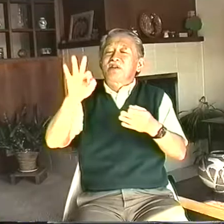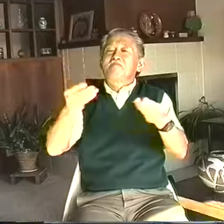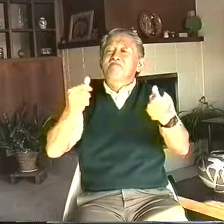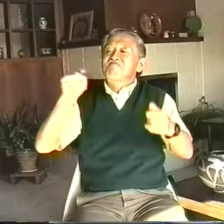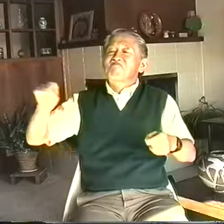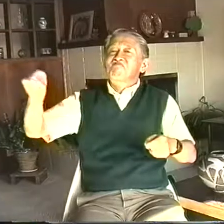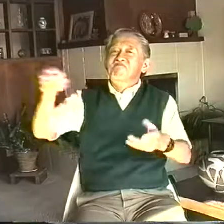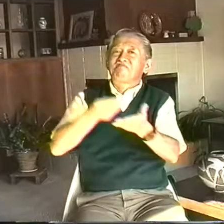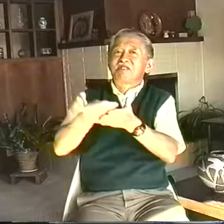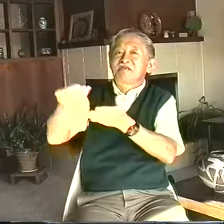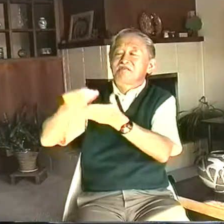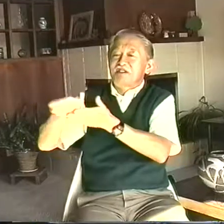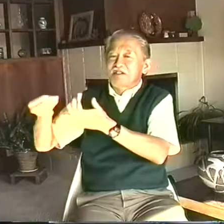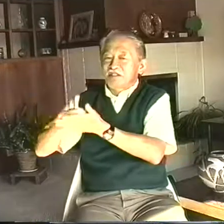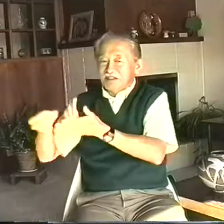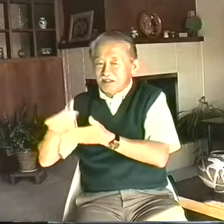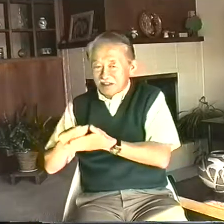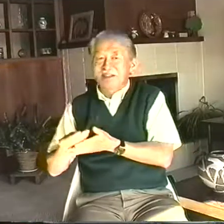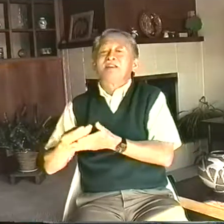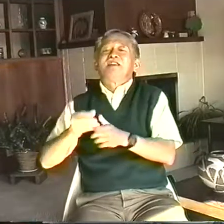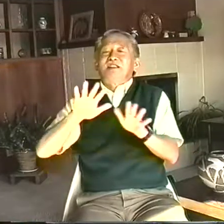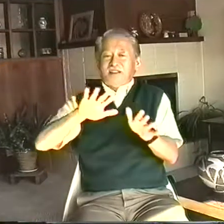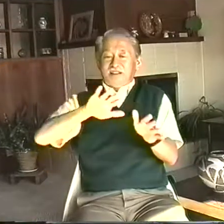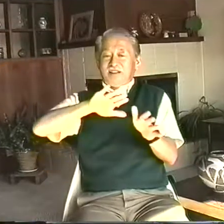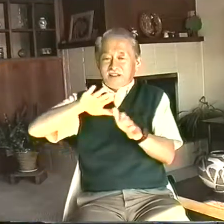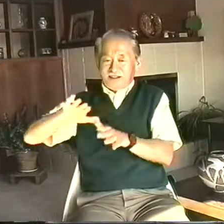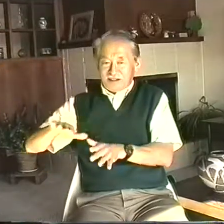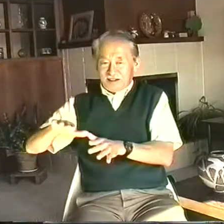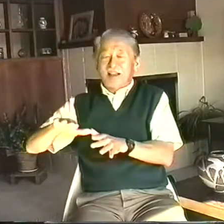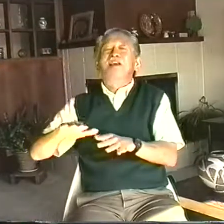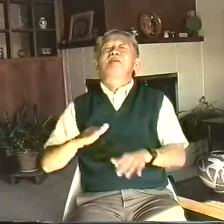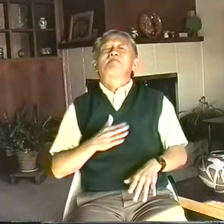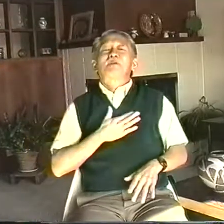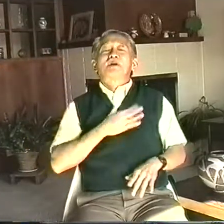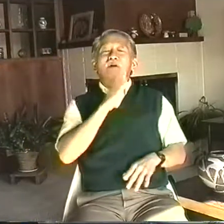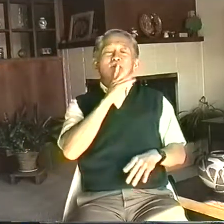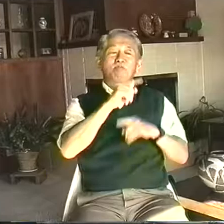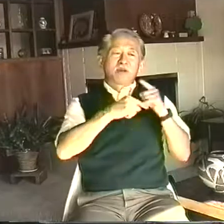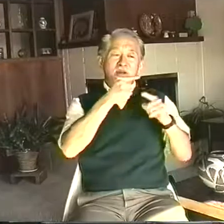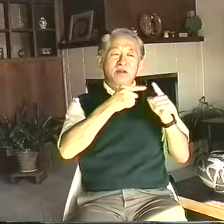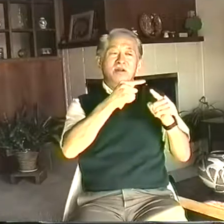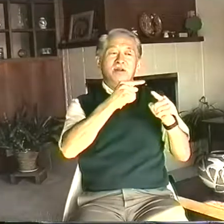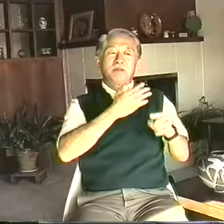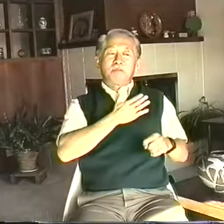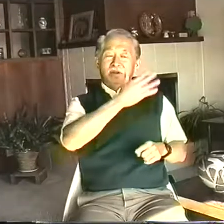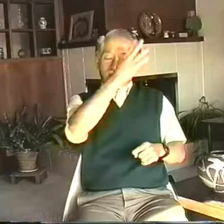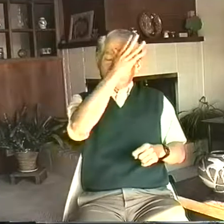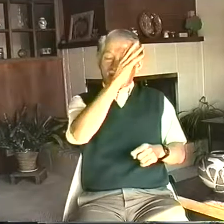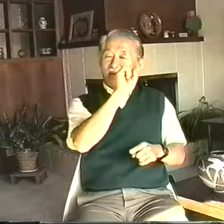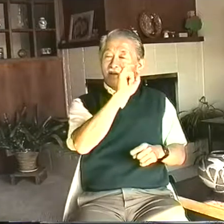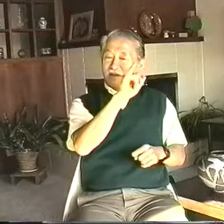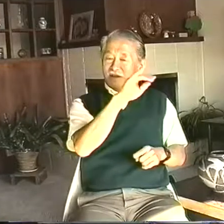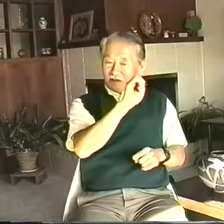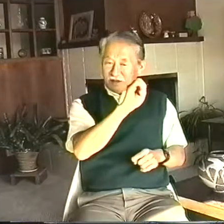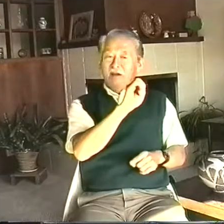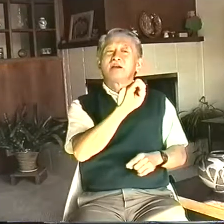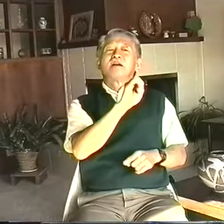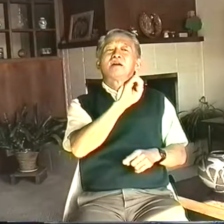he gave to my mother, who used the money to invest in properties around the San Francisco area.